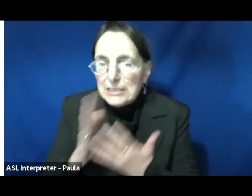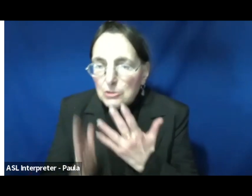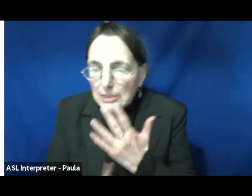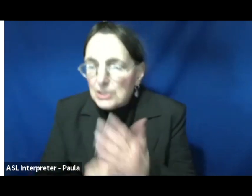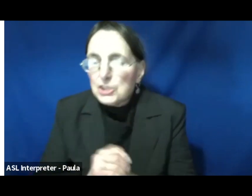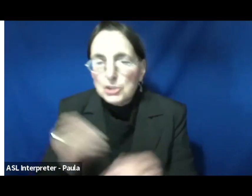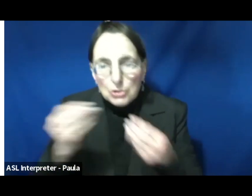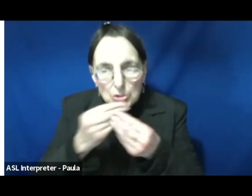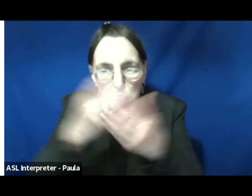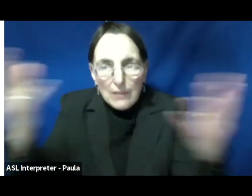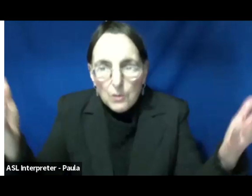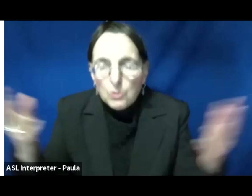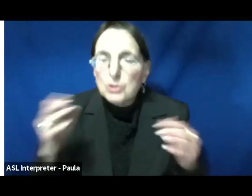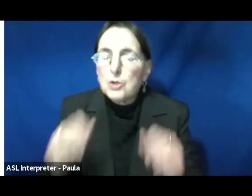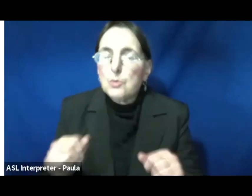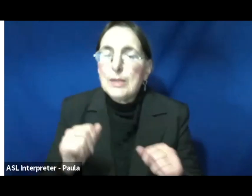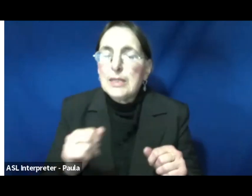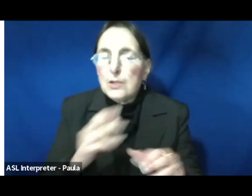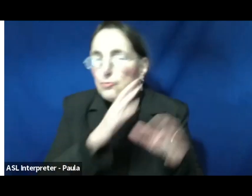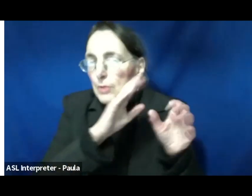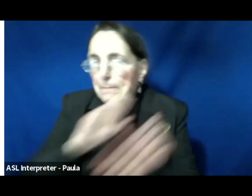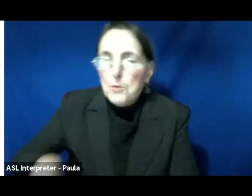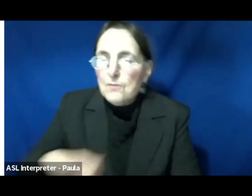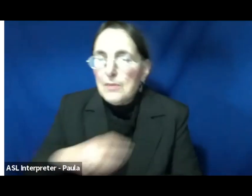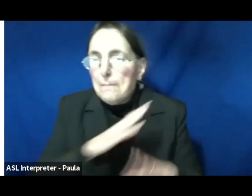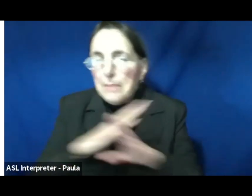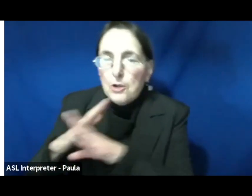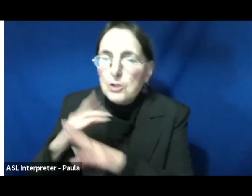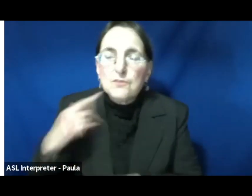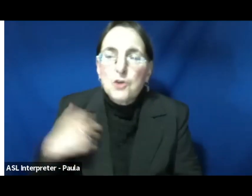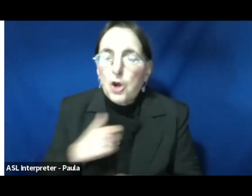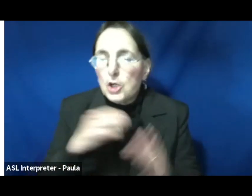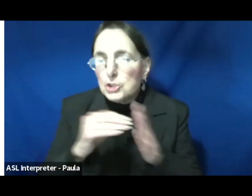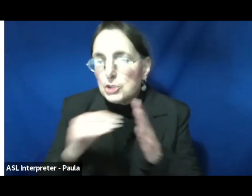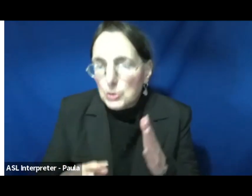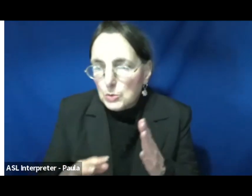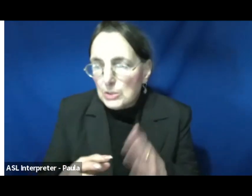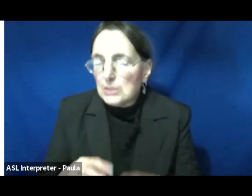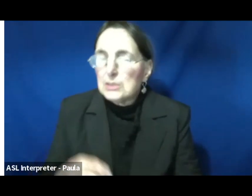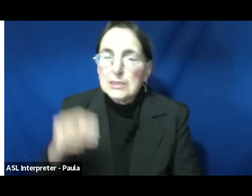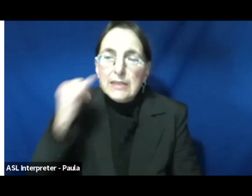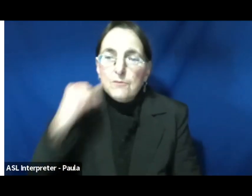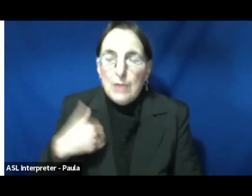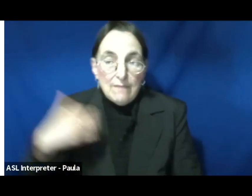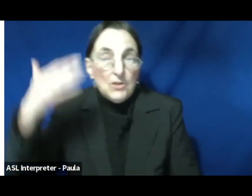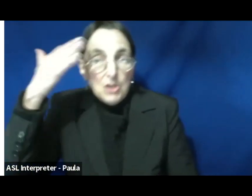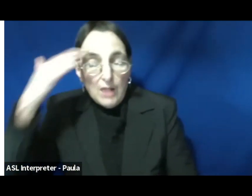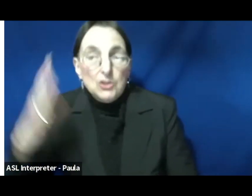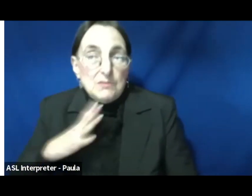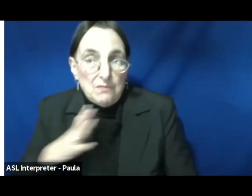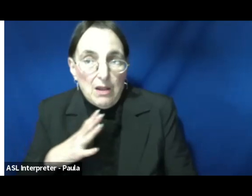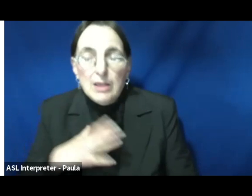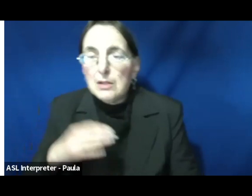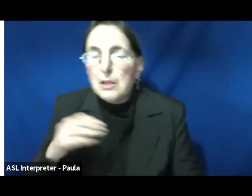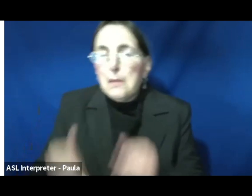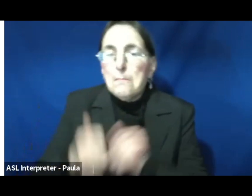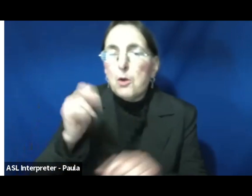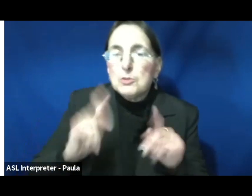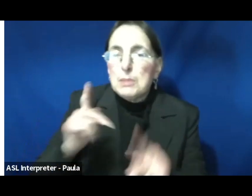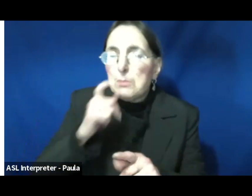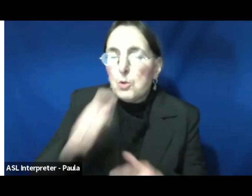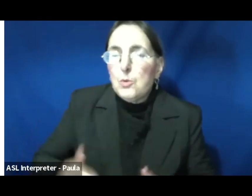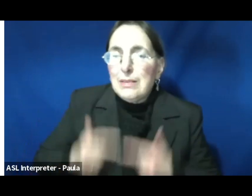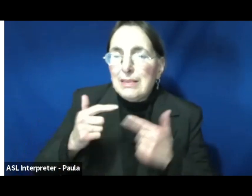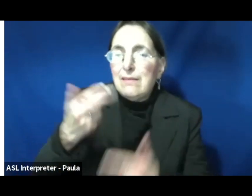students. That's what we're trying to do, remove barriers for us so they can get in. And so that with their knowledge, whatever they have is not going to die with them. Most of these people up in Humboldt, they have hundreds of